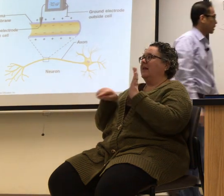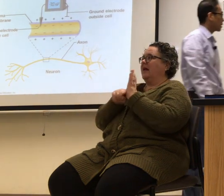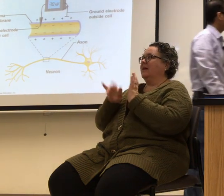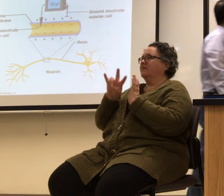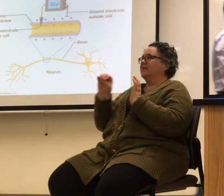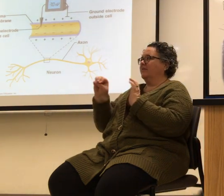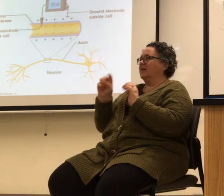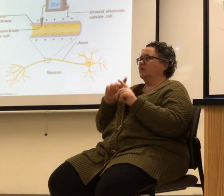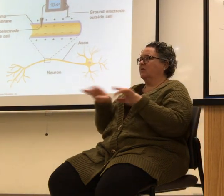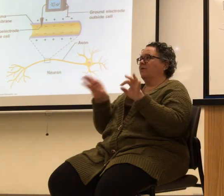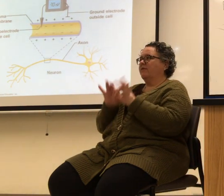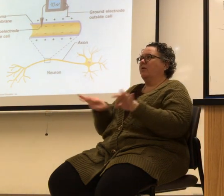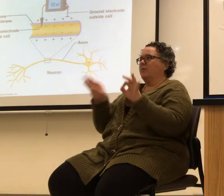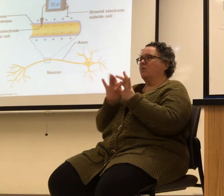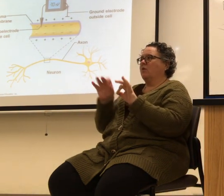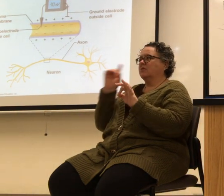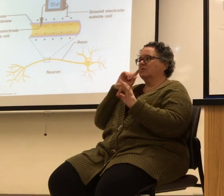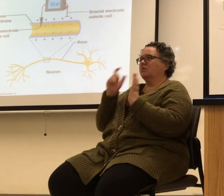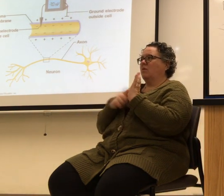distinction to make.